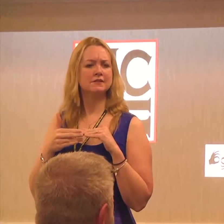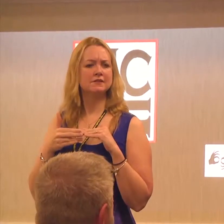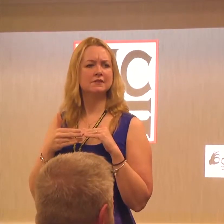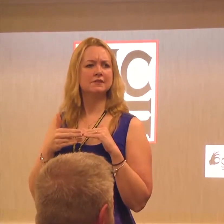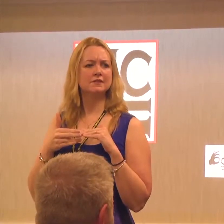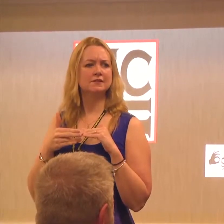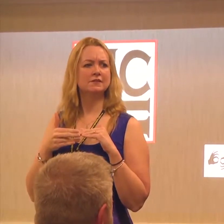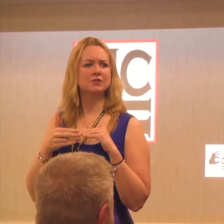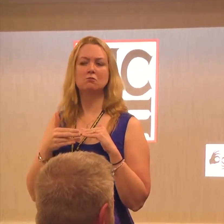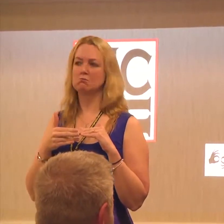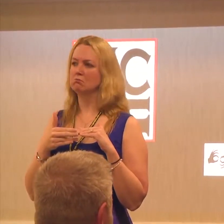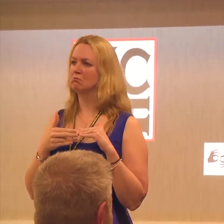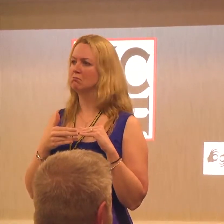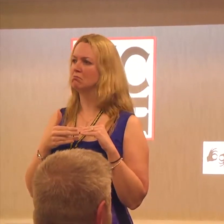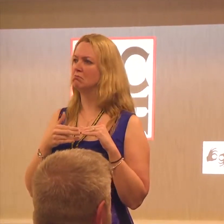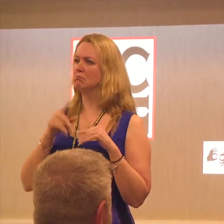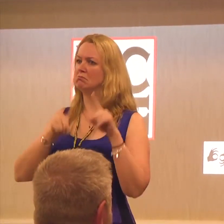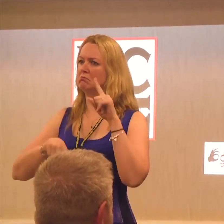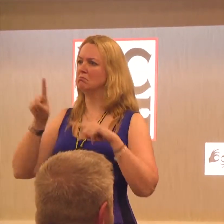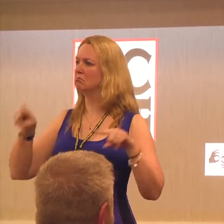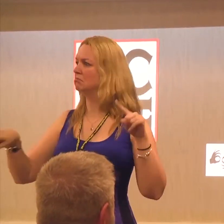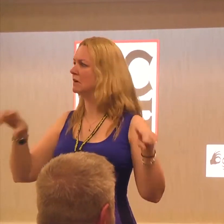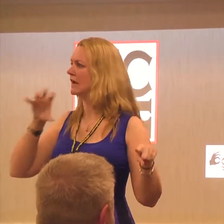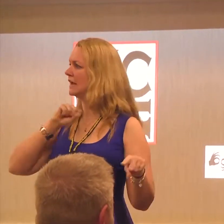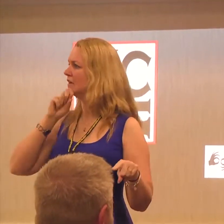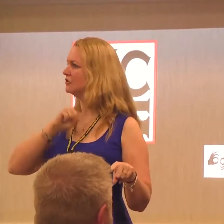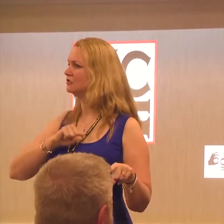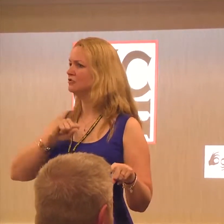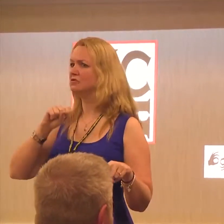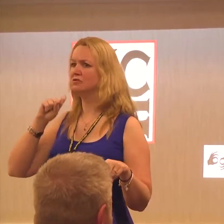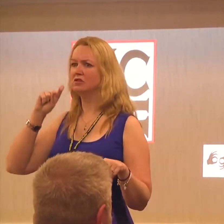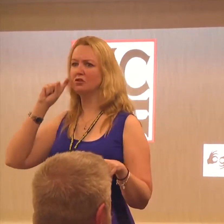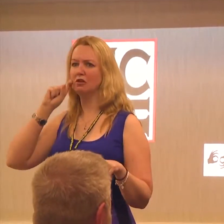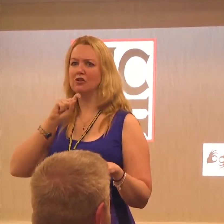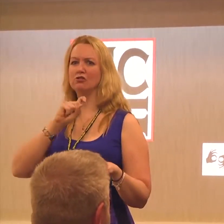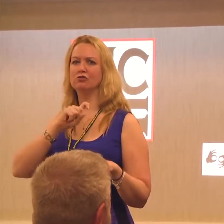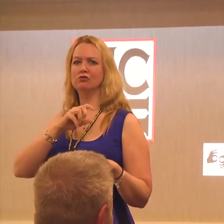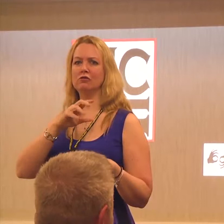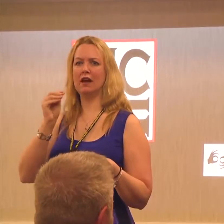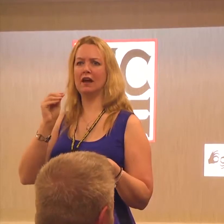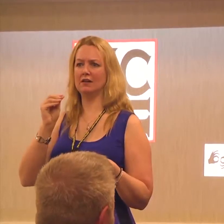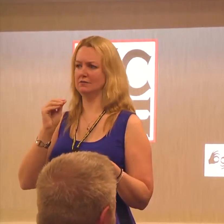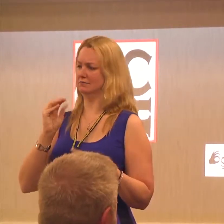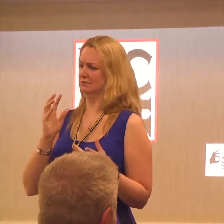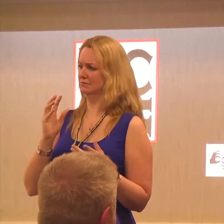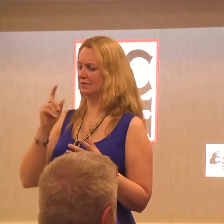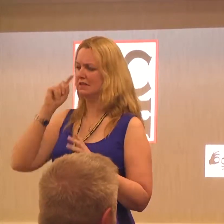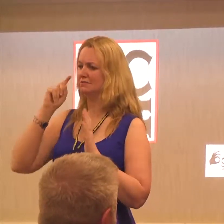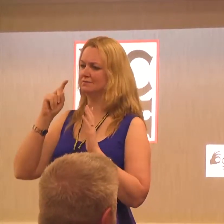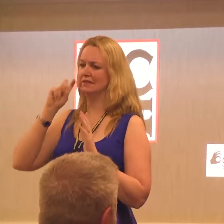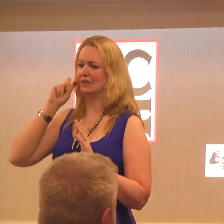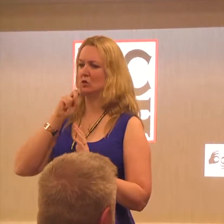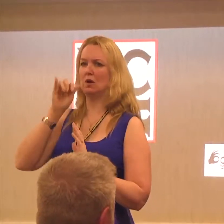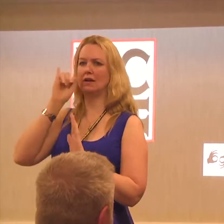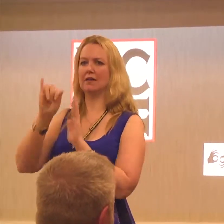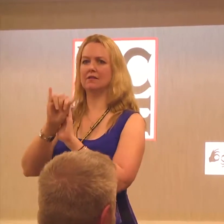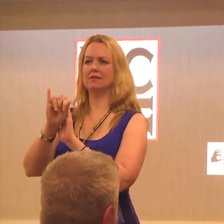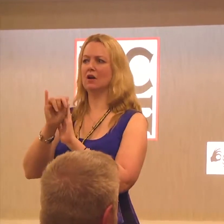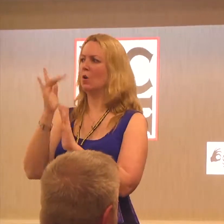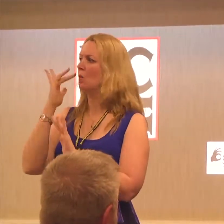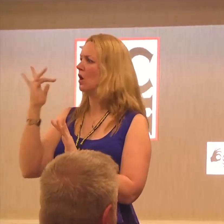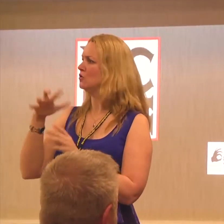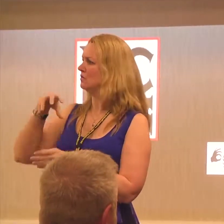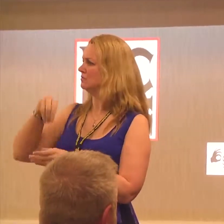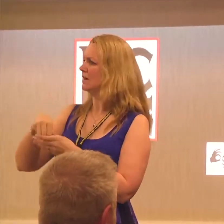I know it's all ages, genders, and sexual identities. Have you ever asked yourself why you chose to be a part of